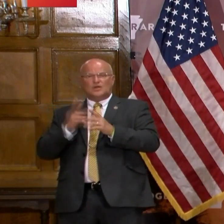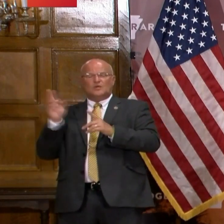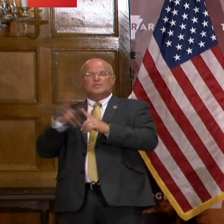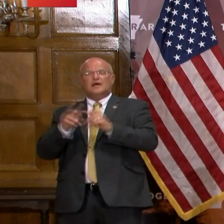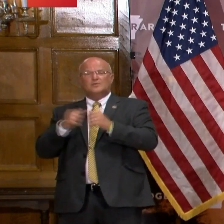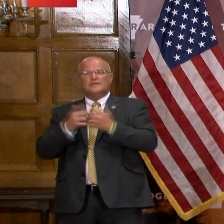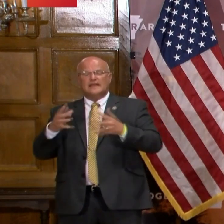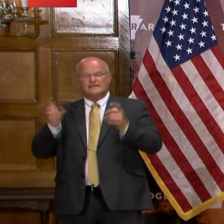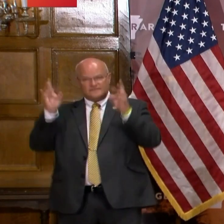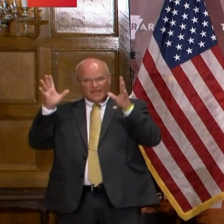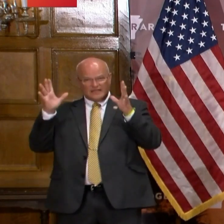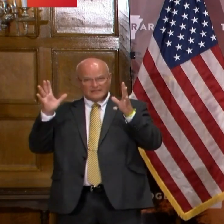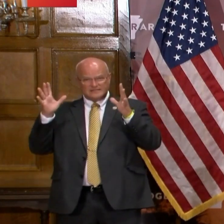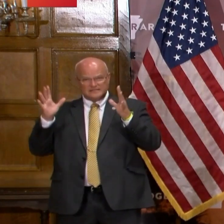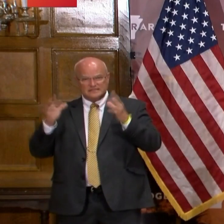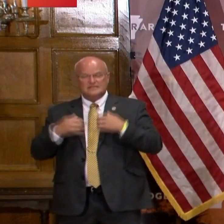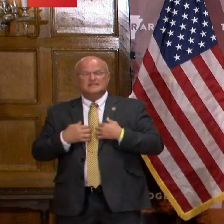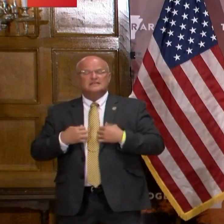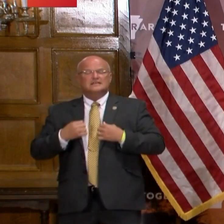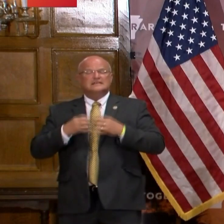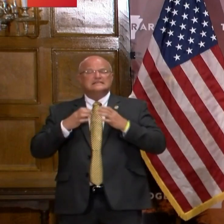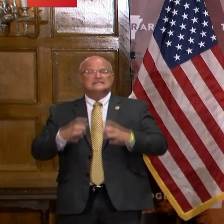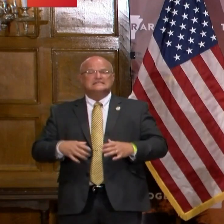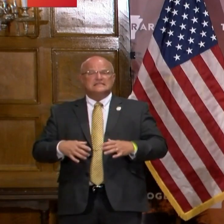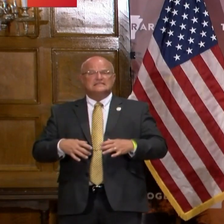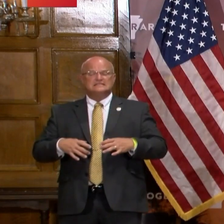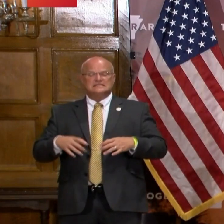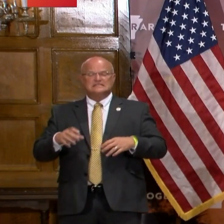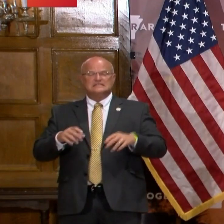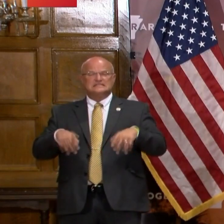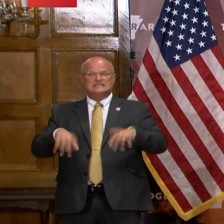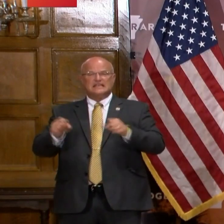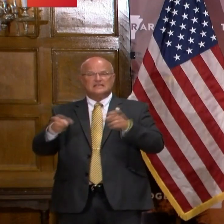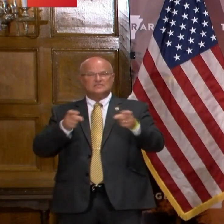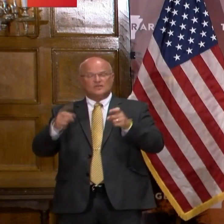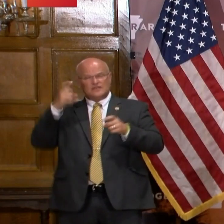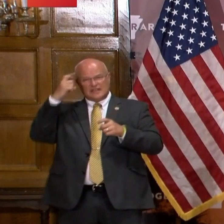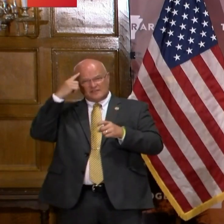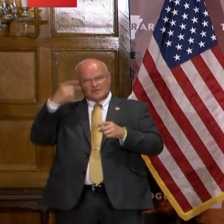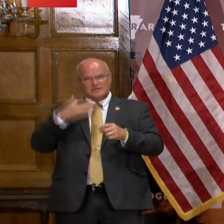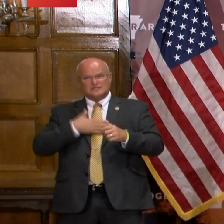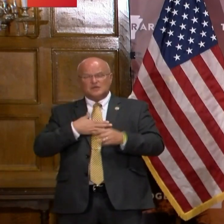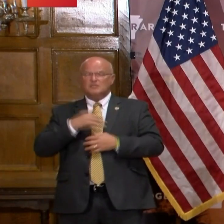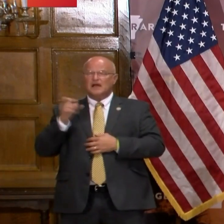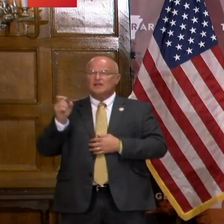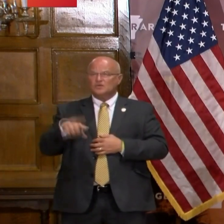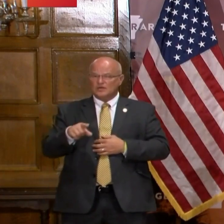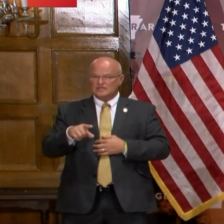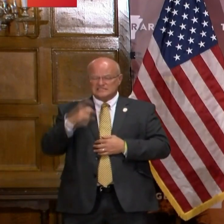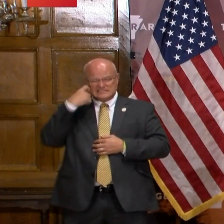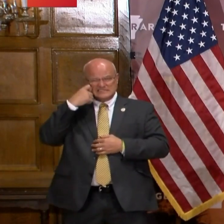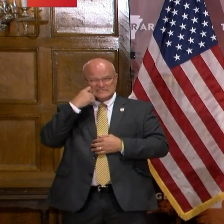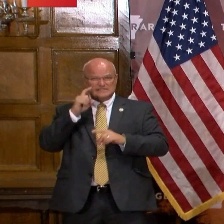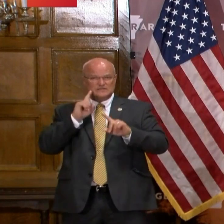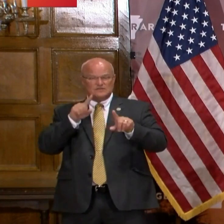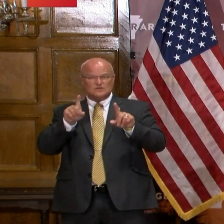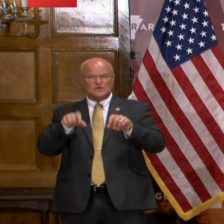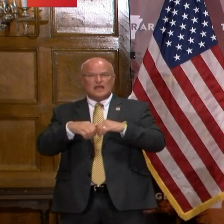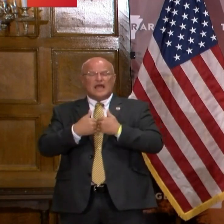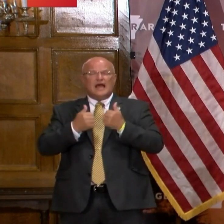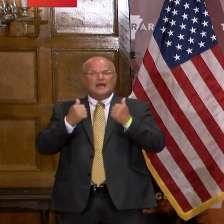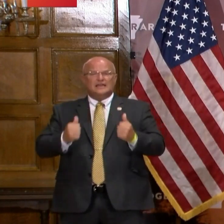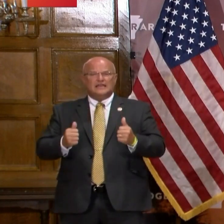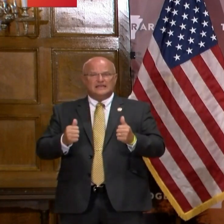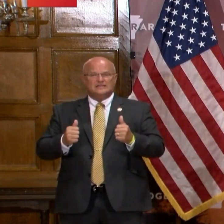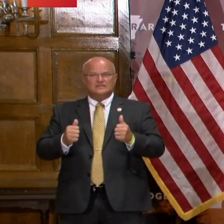It's time that citizens take control of their government. So I'm following up with the previous reporter's question. How can